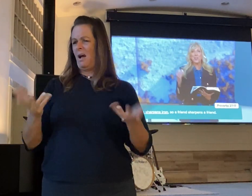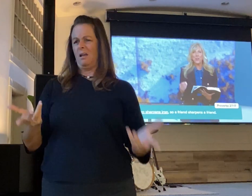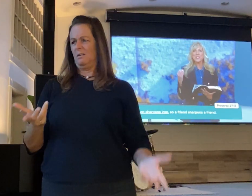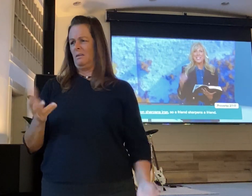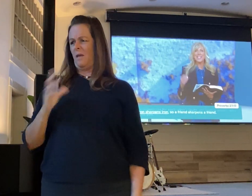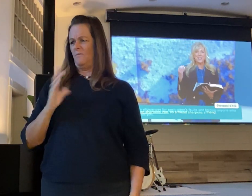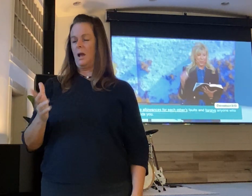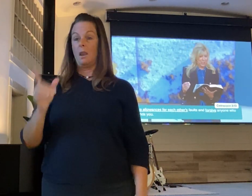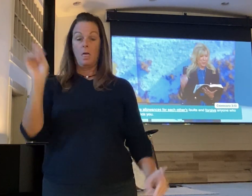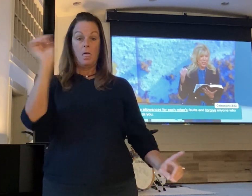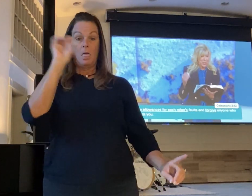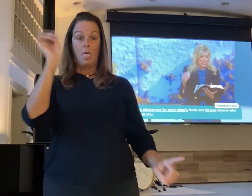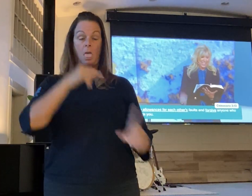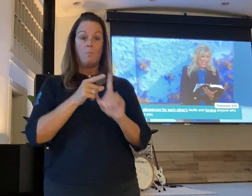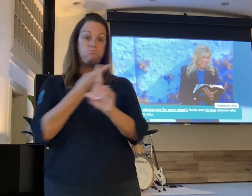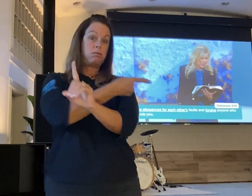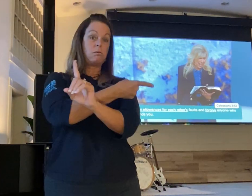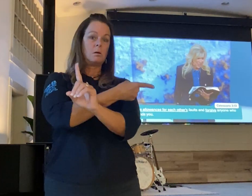a